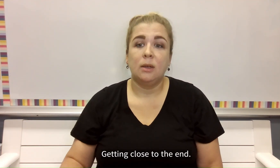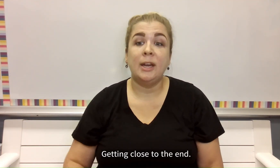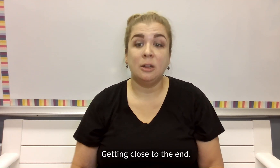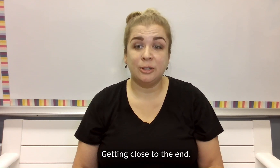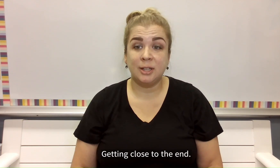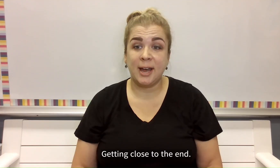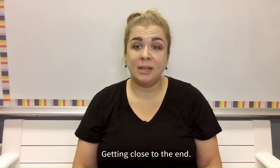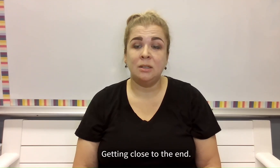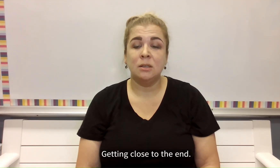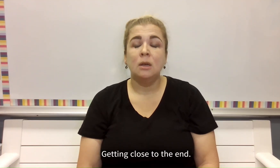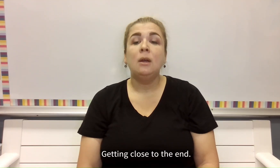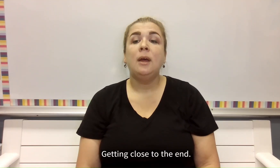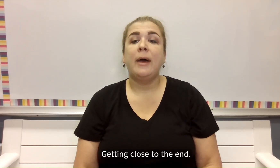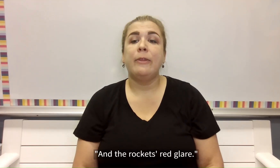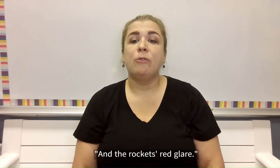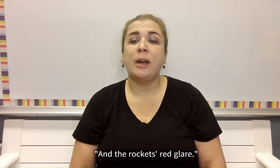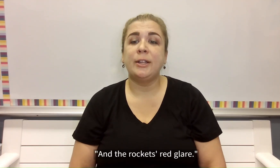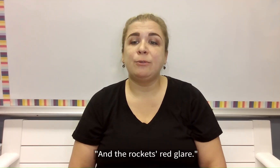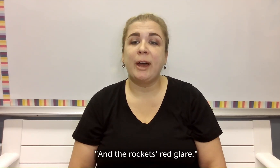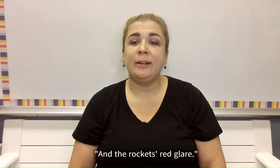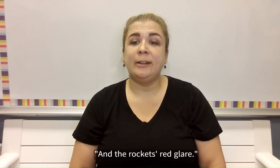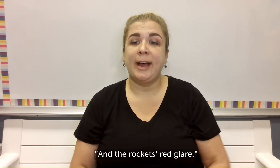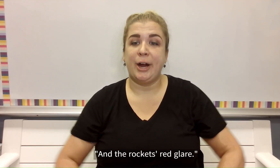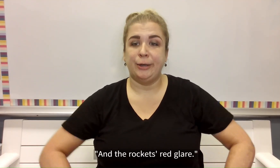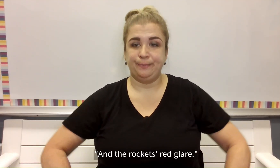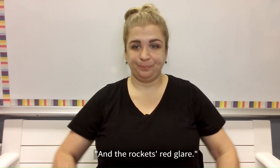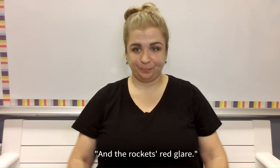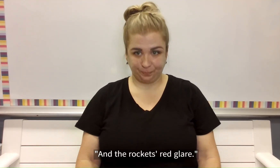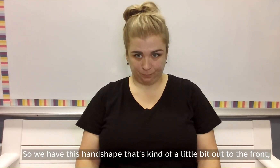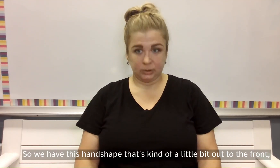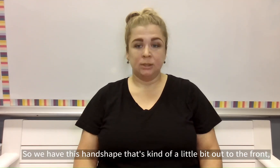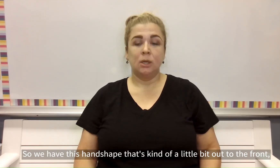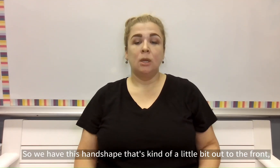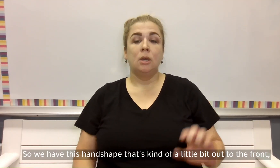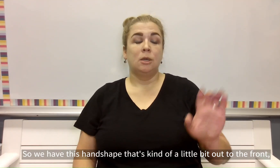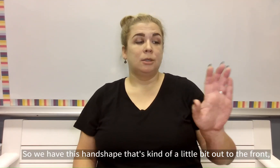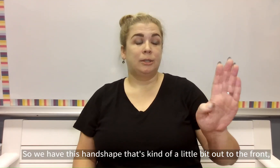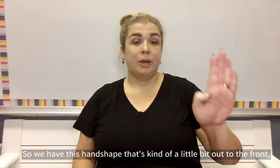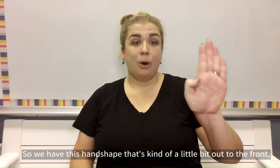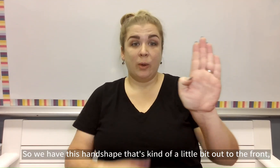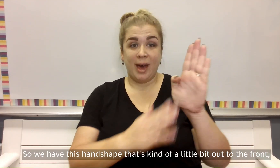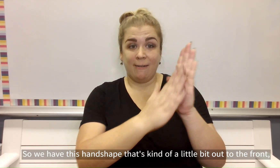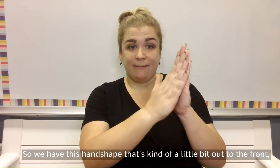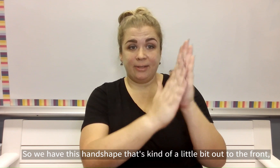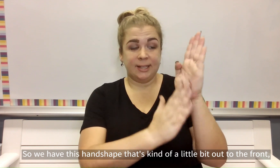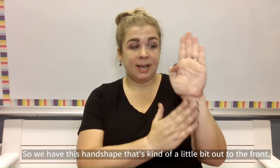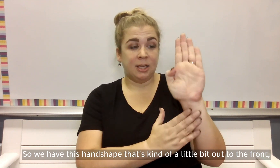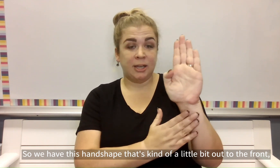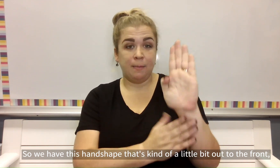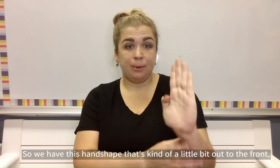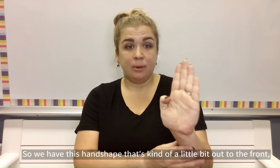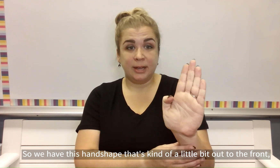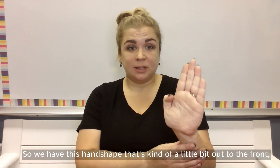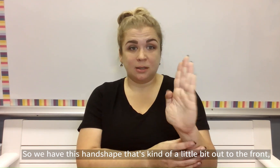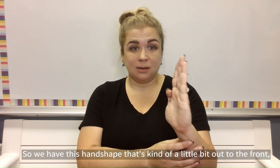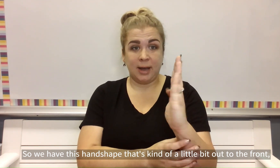Getting close to the end, and the rocket's red glare. So we have this hand shape that's kind